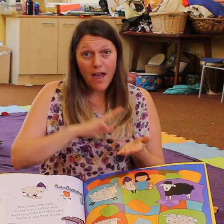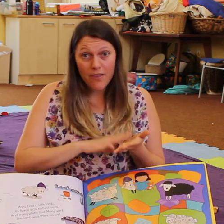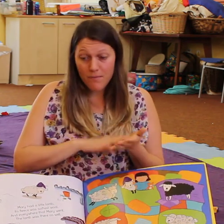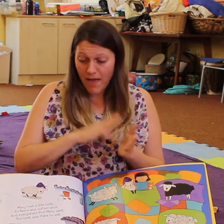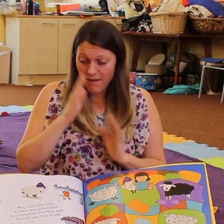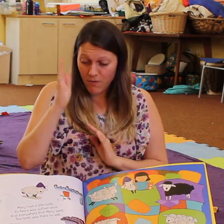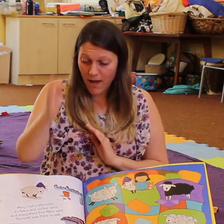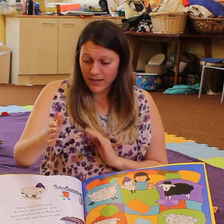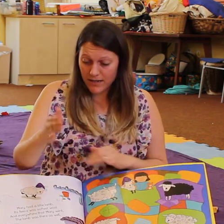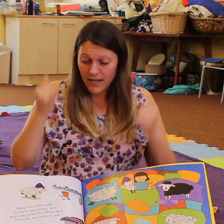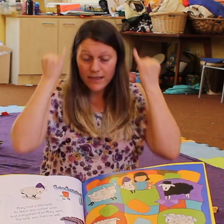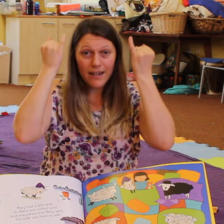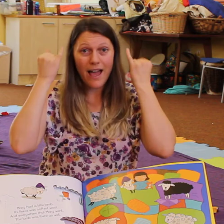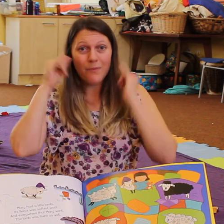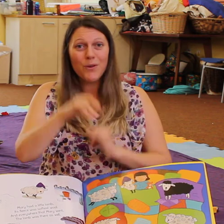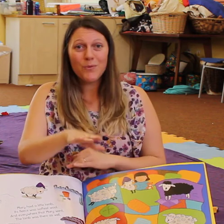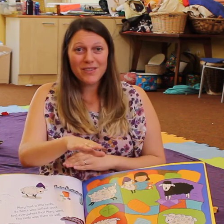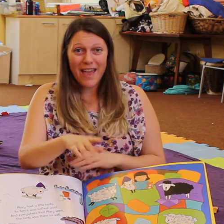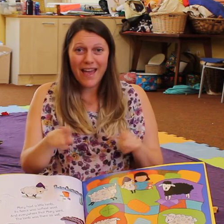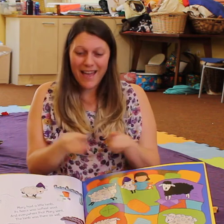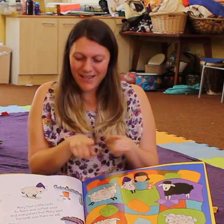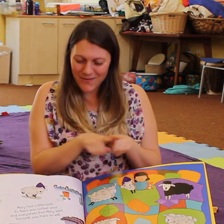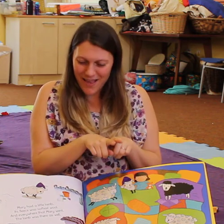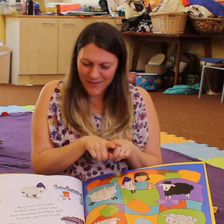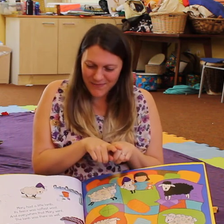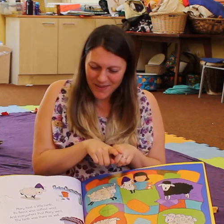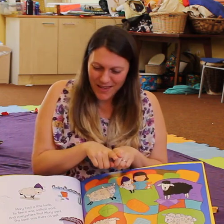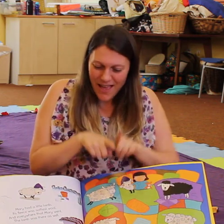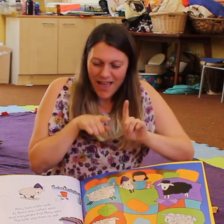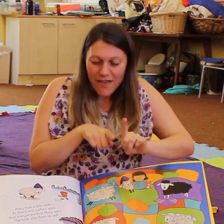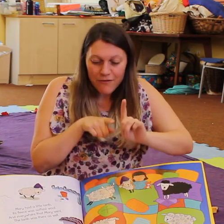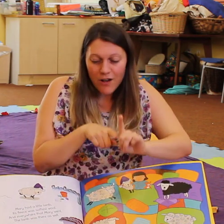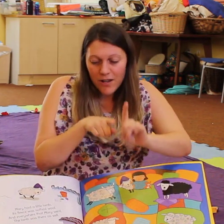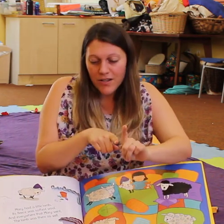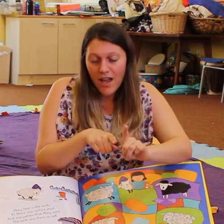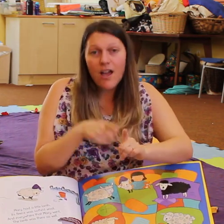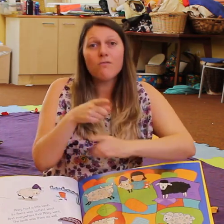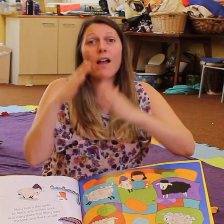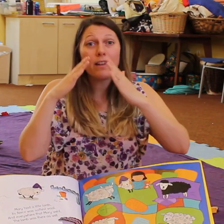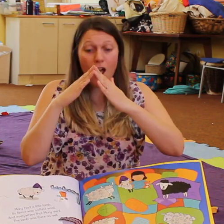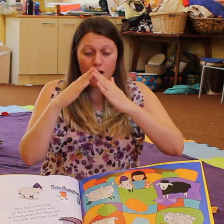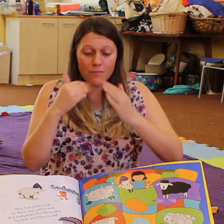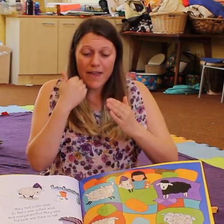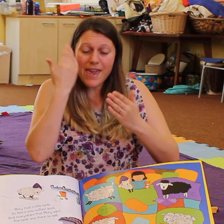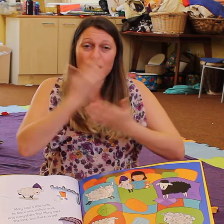that Mary went, the lamb was there as well. It followed her right home each